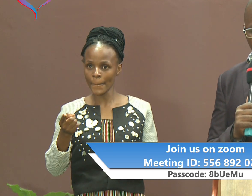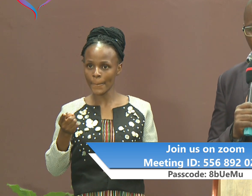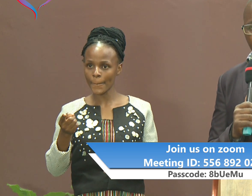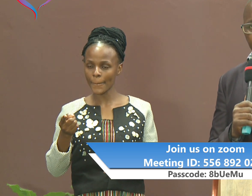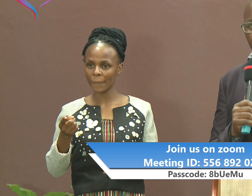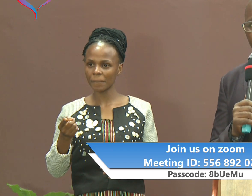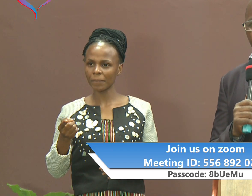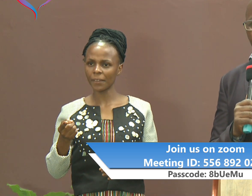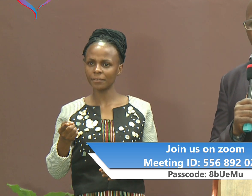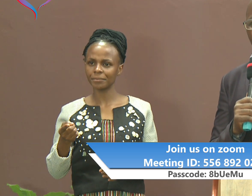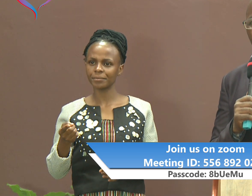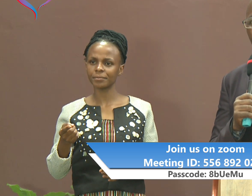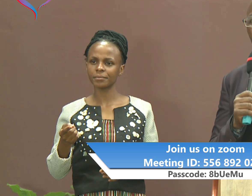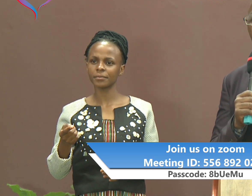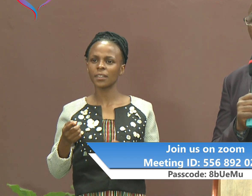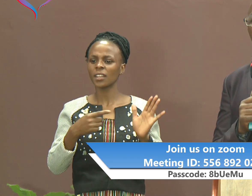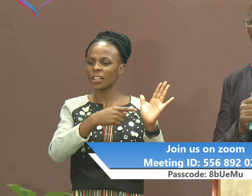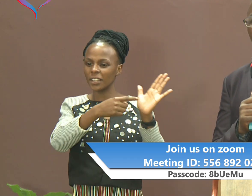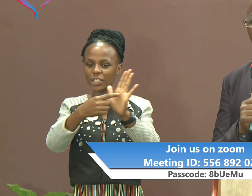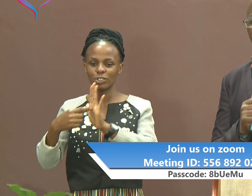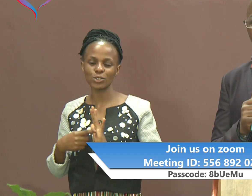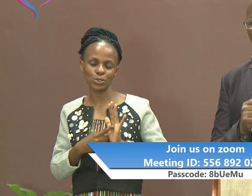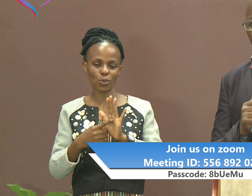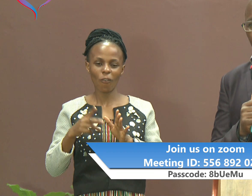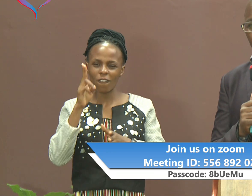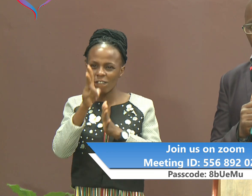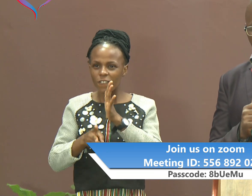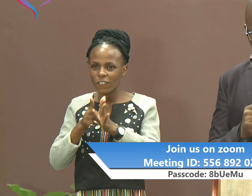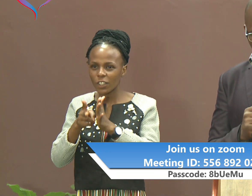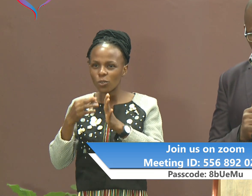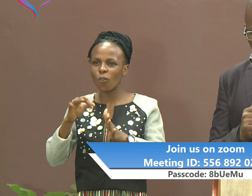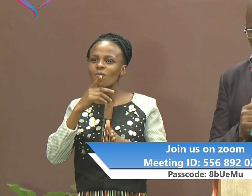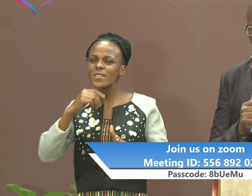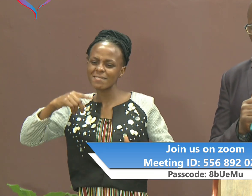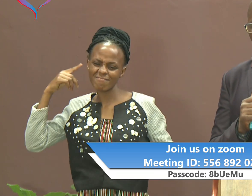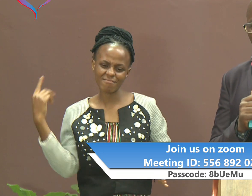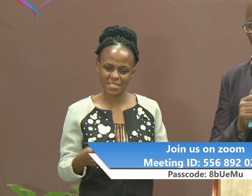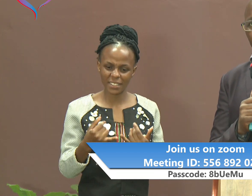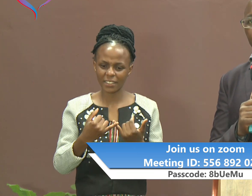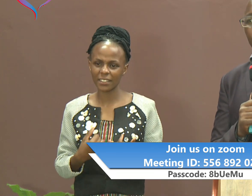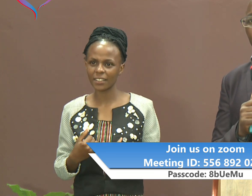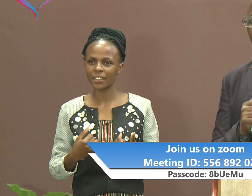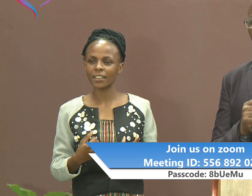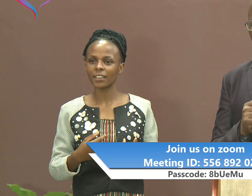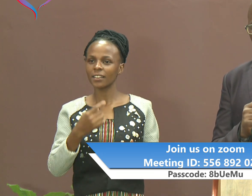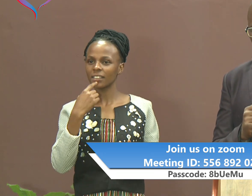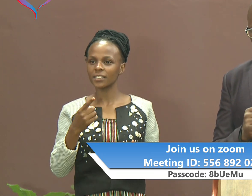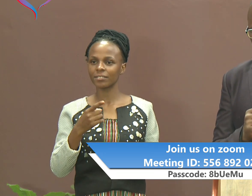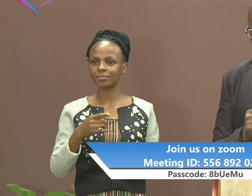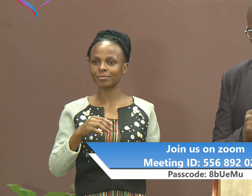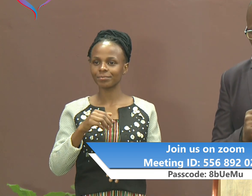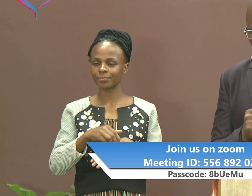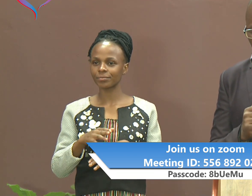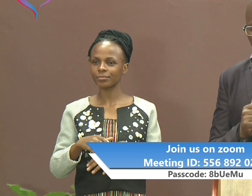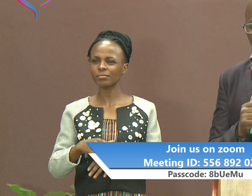ayinza okuweereza. When they have shown men that are beating their wives, he sends that one to the